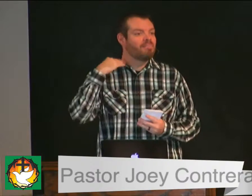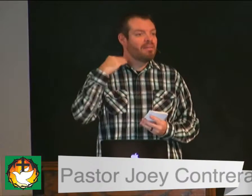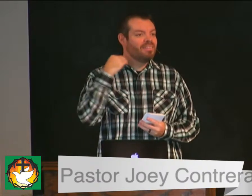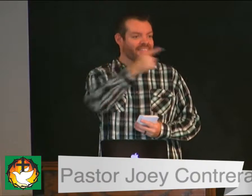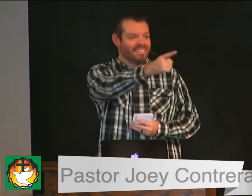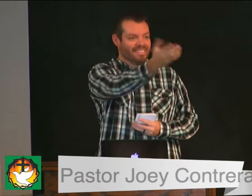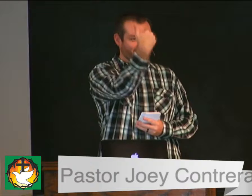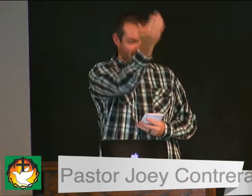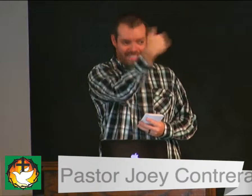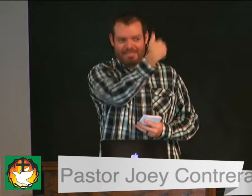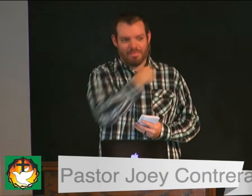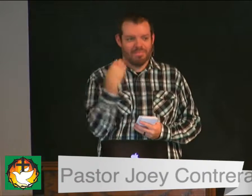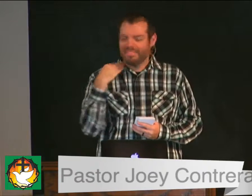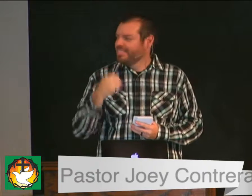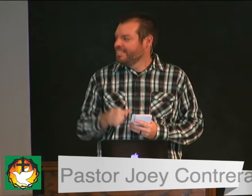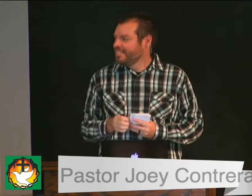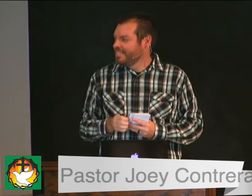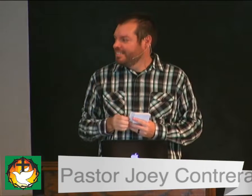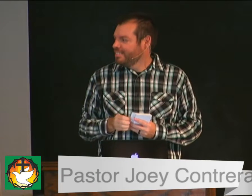Mabel?